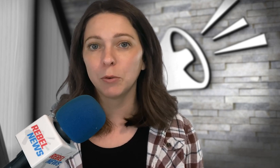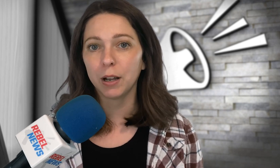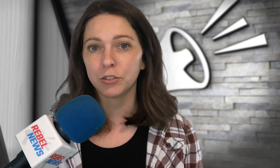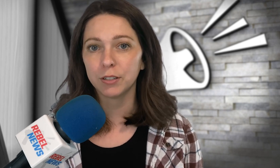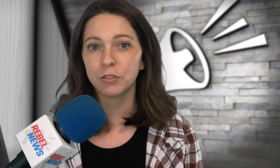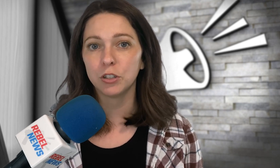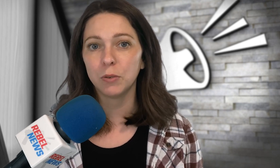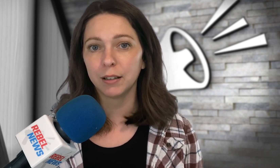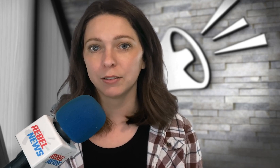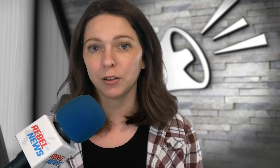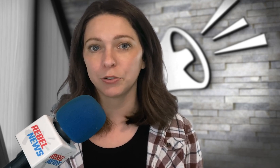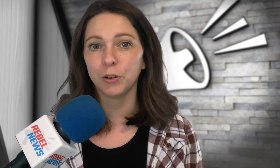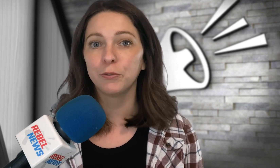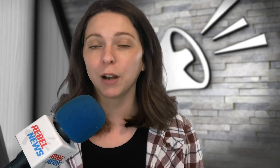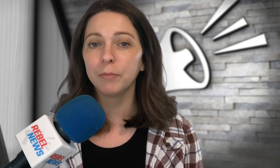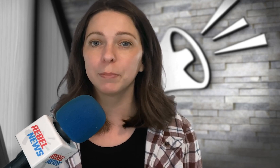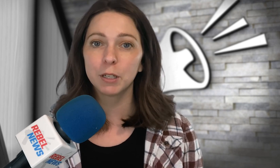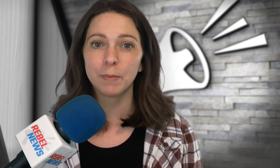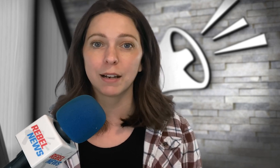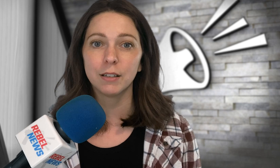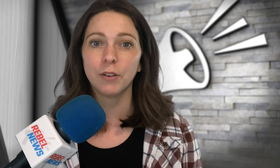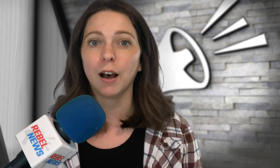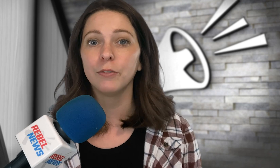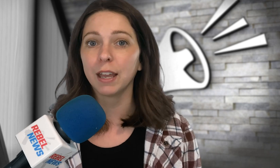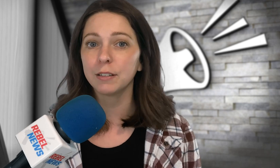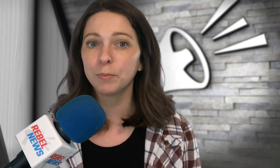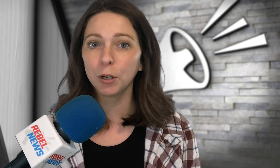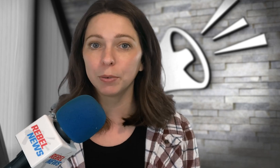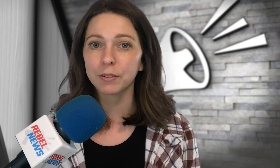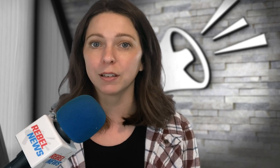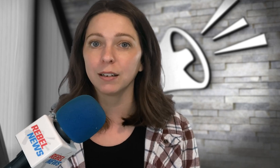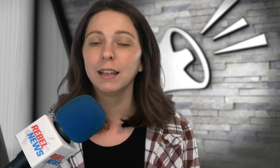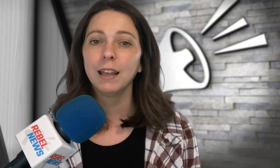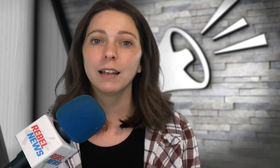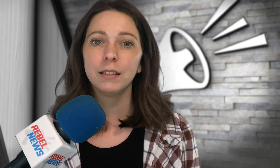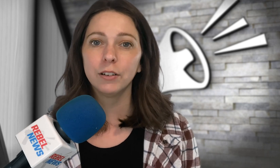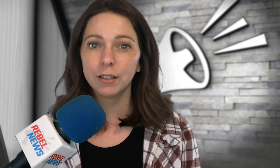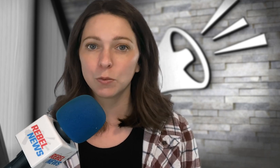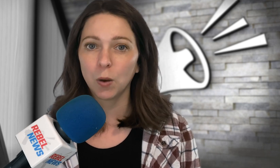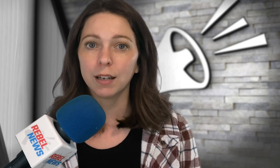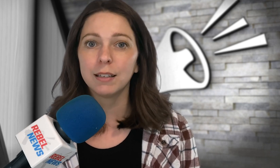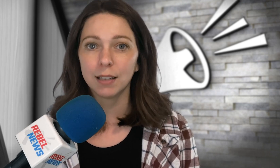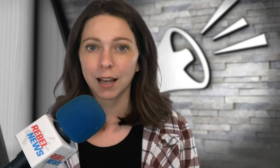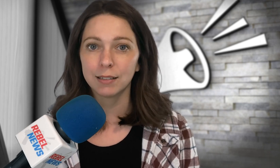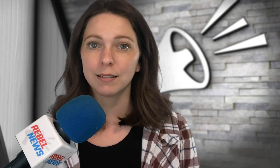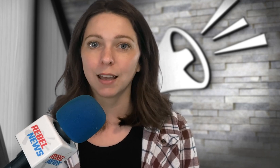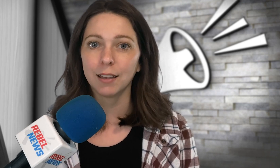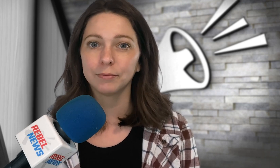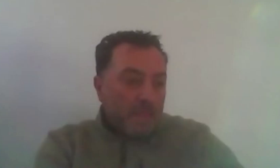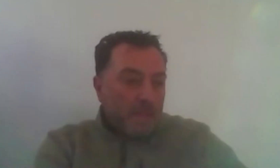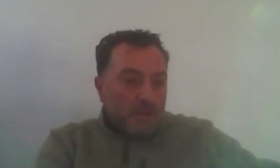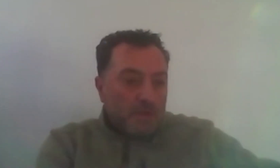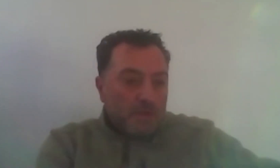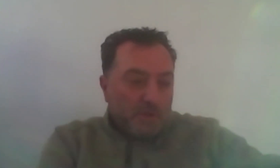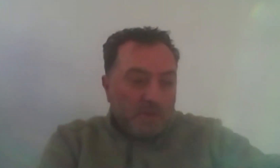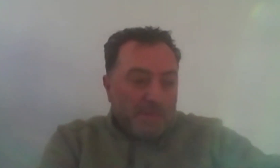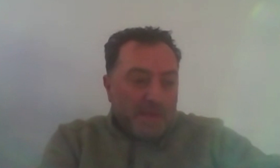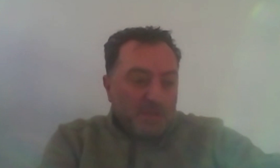questions to Alessandro from the perspective of a support person. And here is what he had to say. And you can imagine